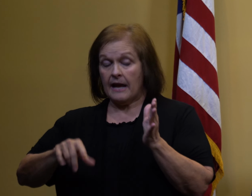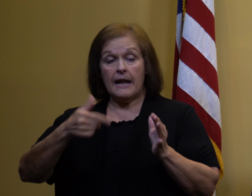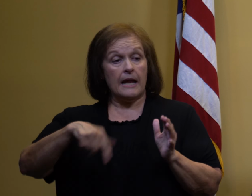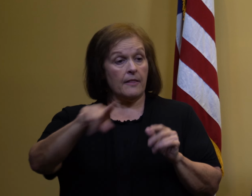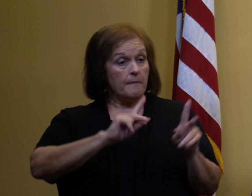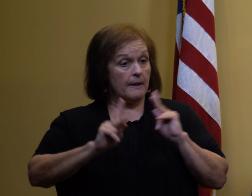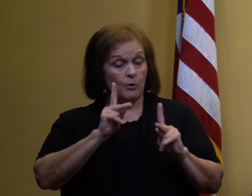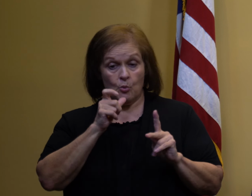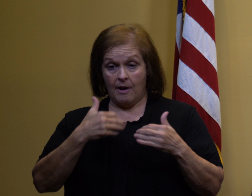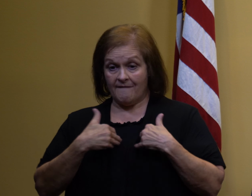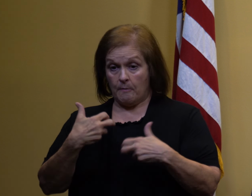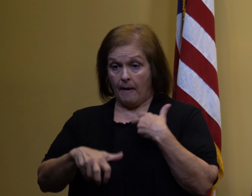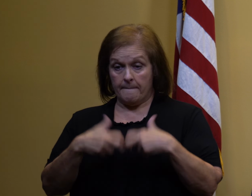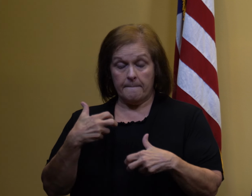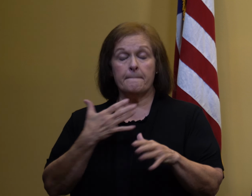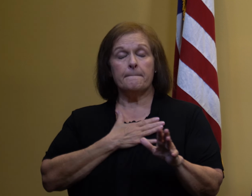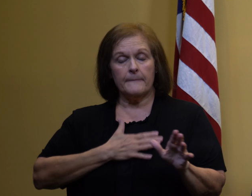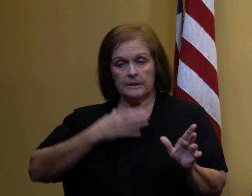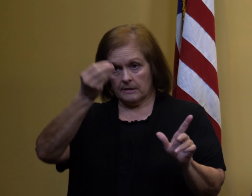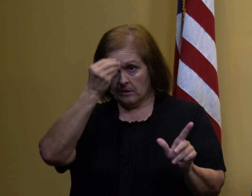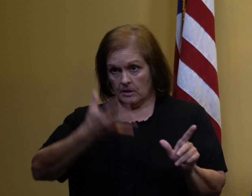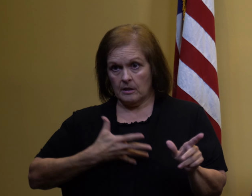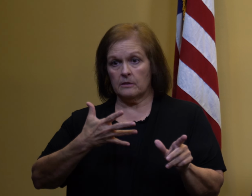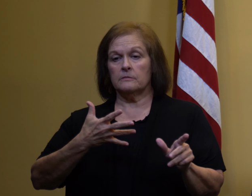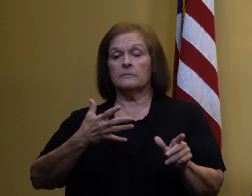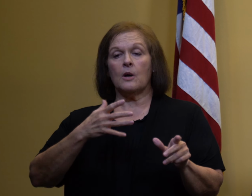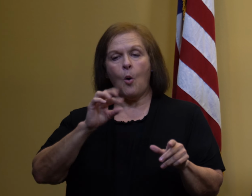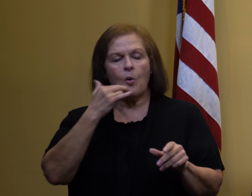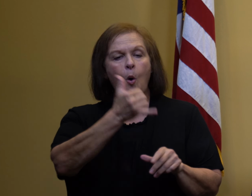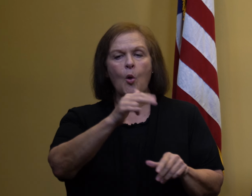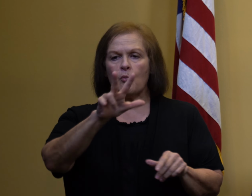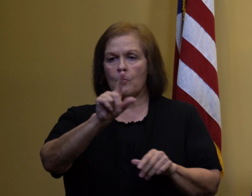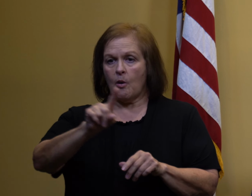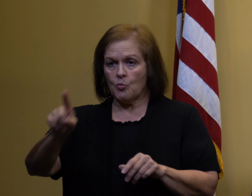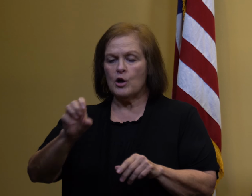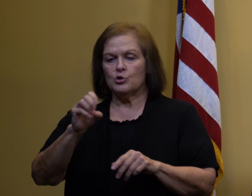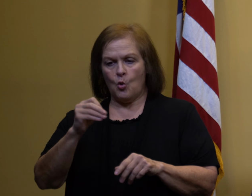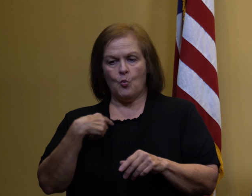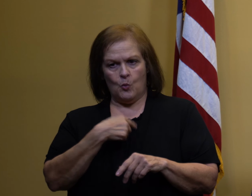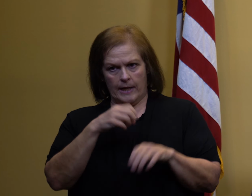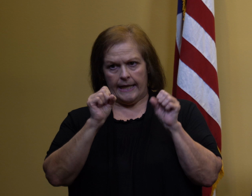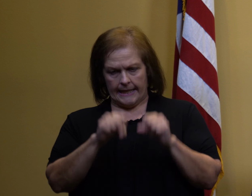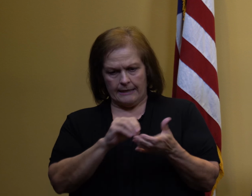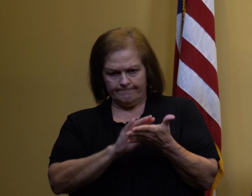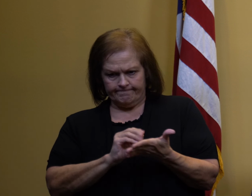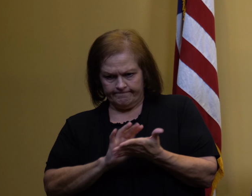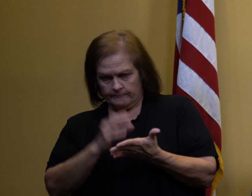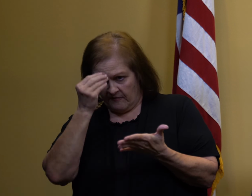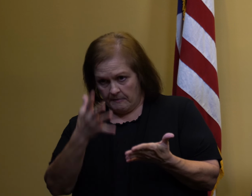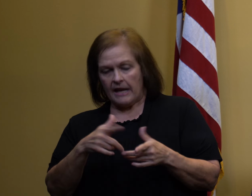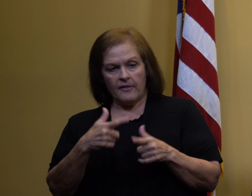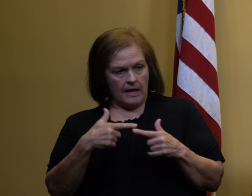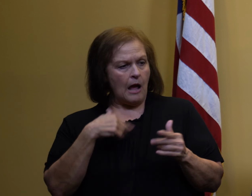an issue, please report that to 311 so that we can collect that data. But I'll get with my team